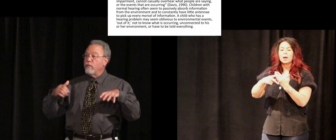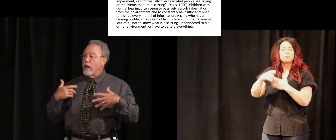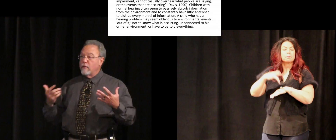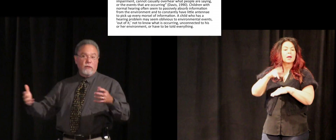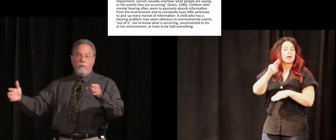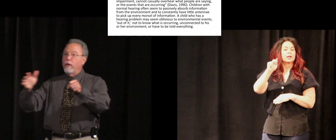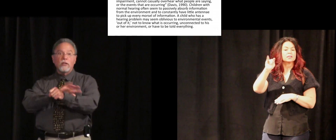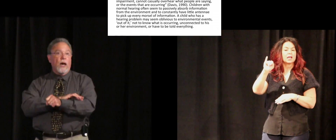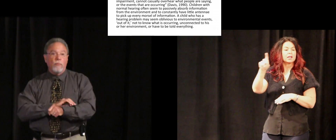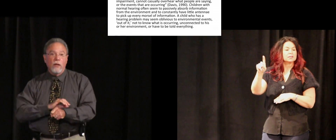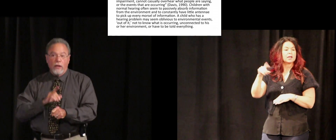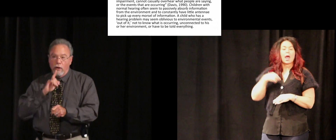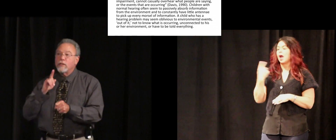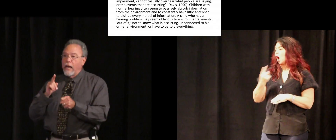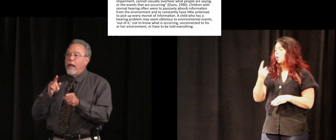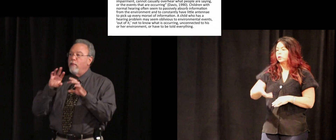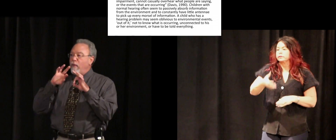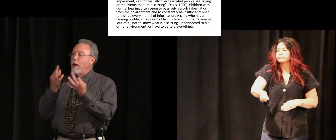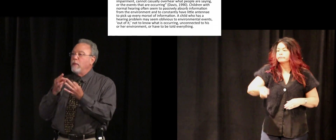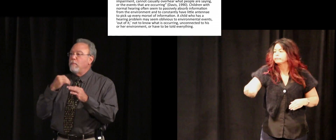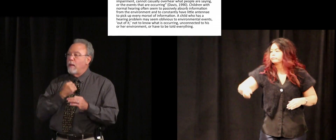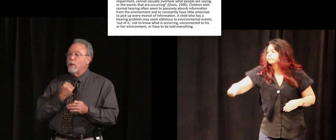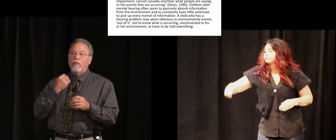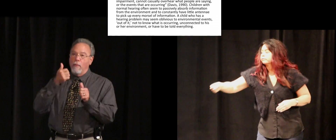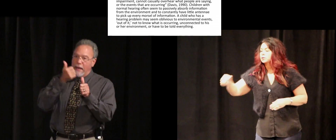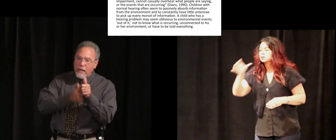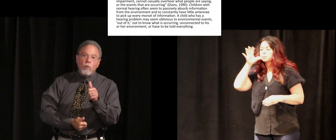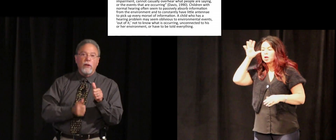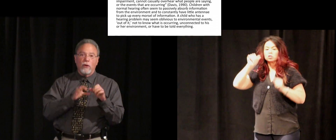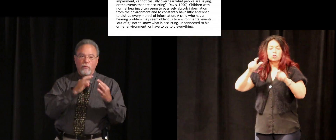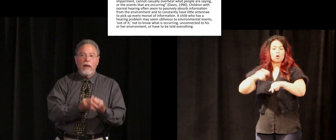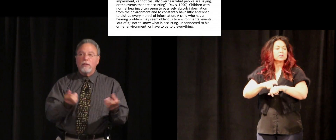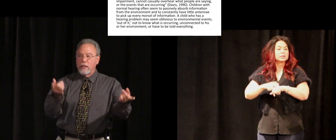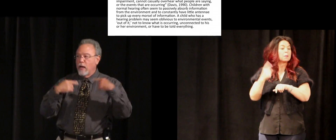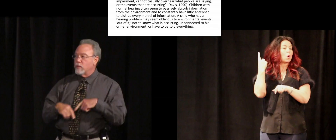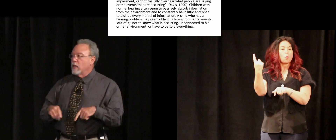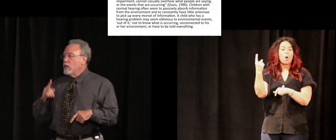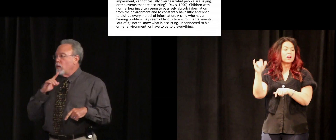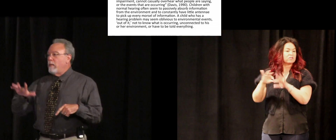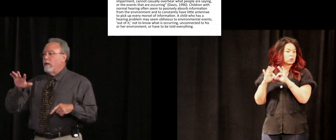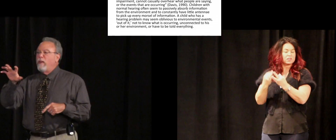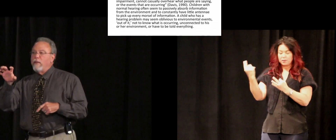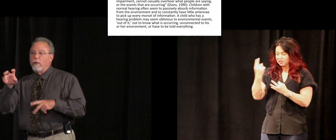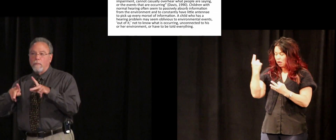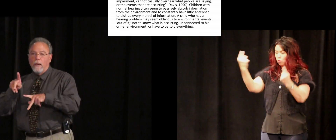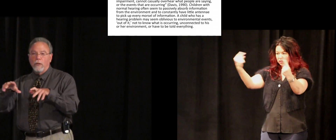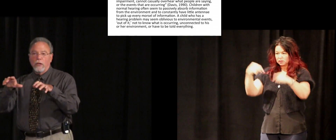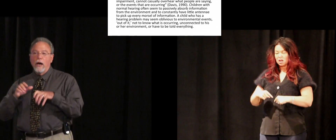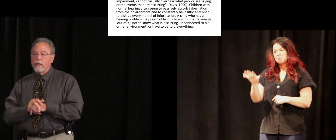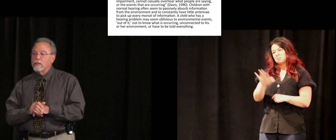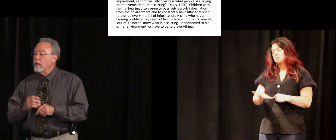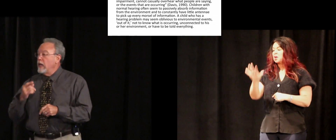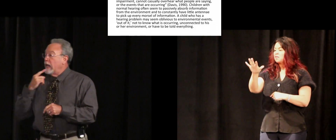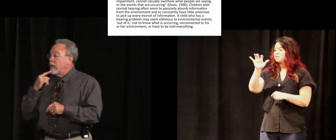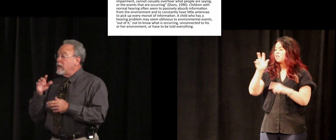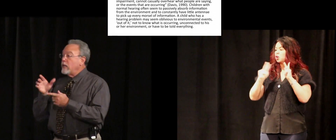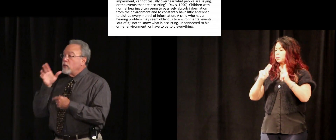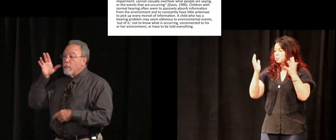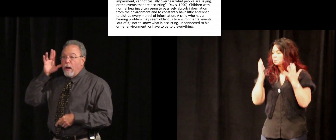And the hard part is for parents, right, to balance the whole safety thing. Letting them fail, letting them